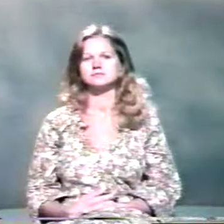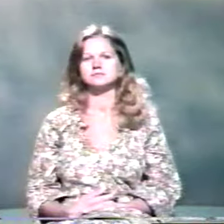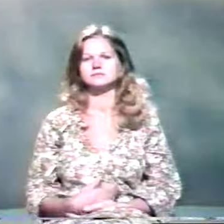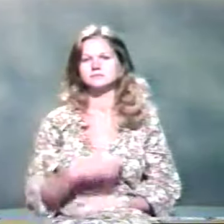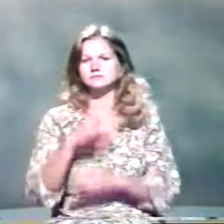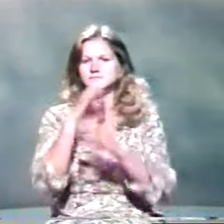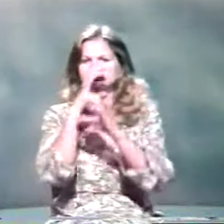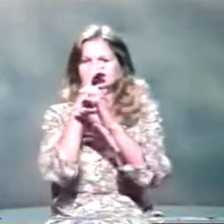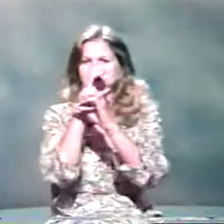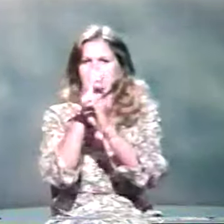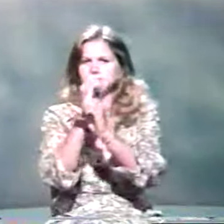Fascinated.